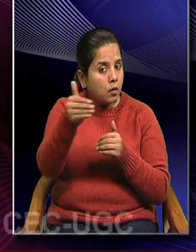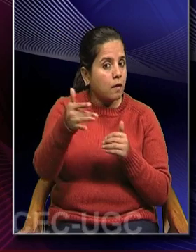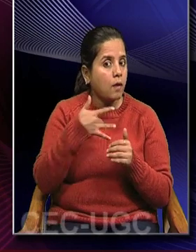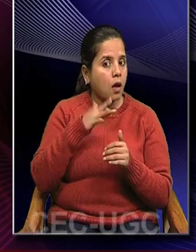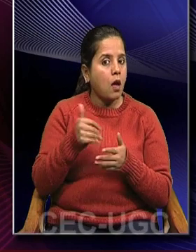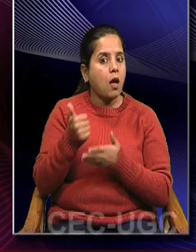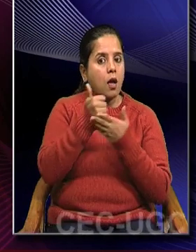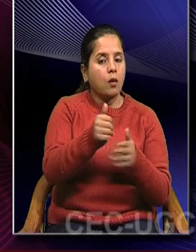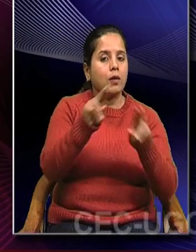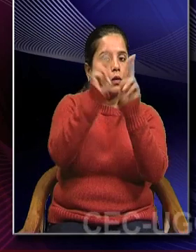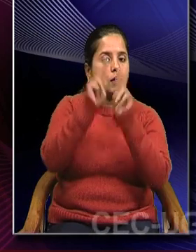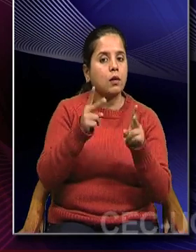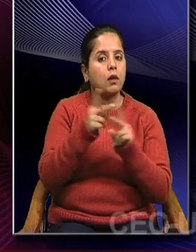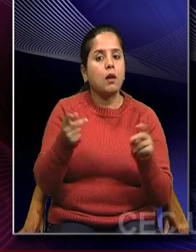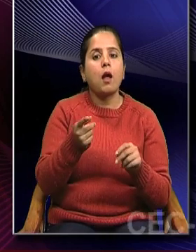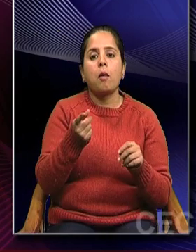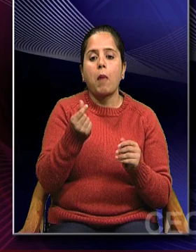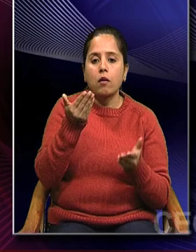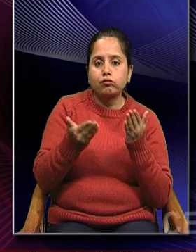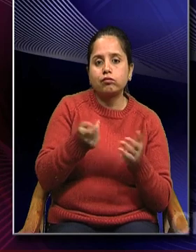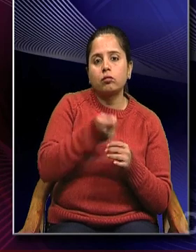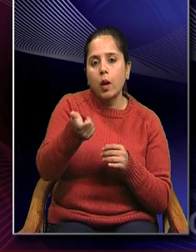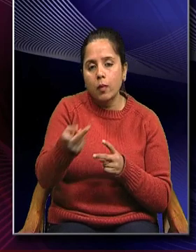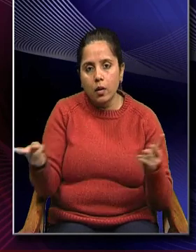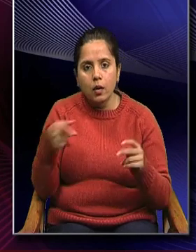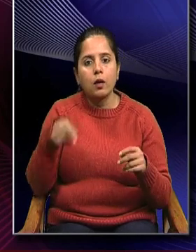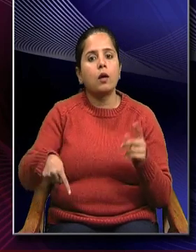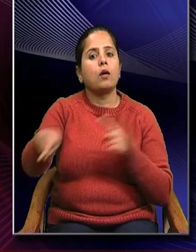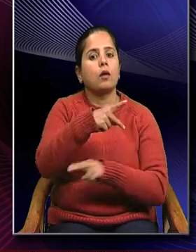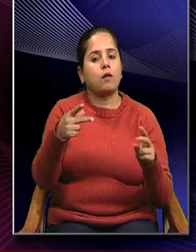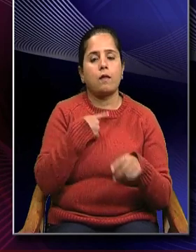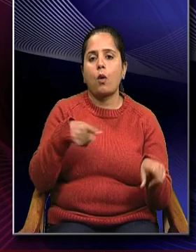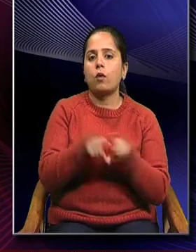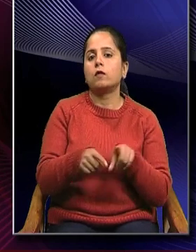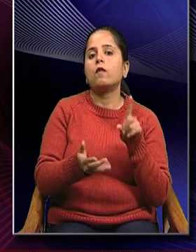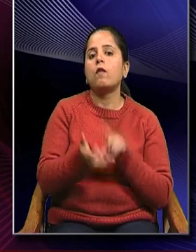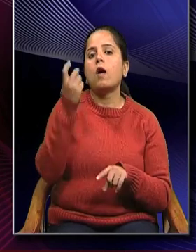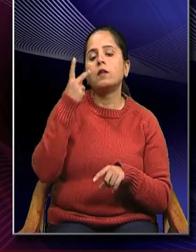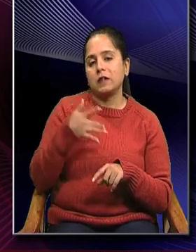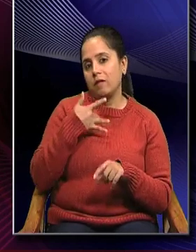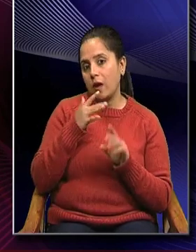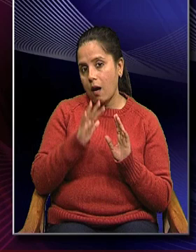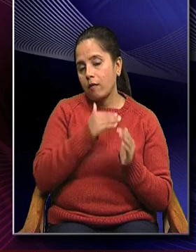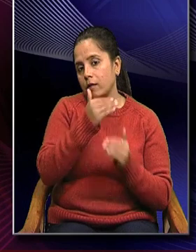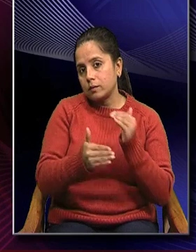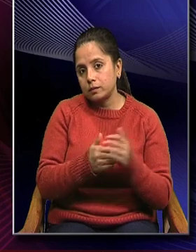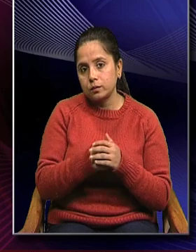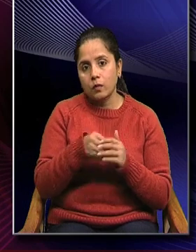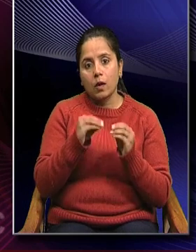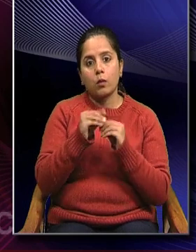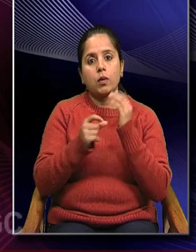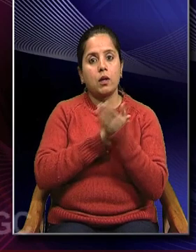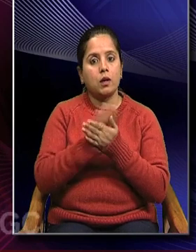the international balance of payments of Britain. And we also find that British